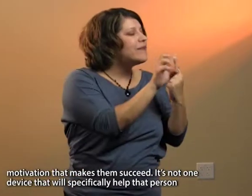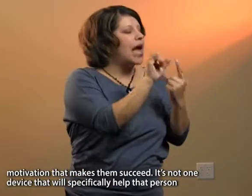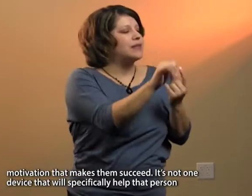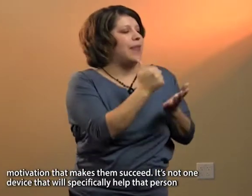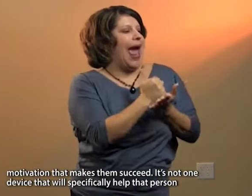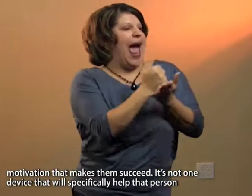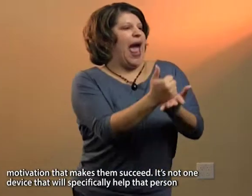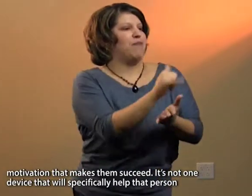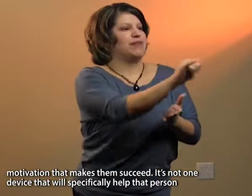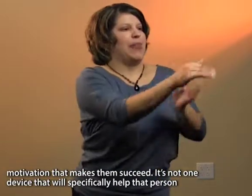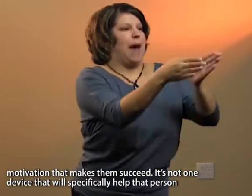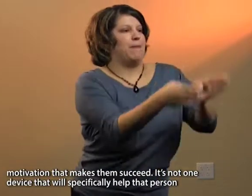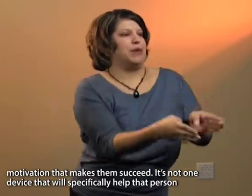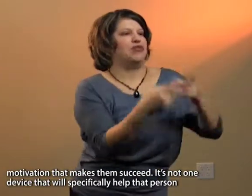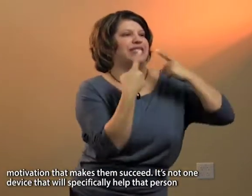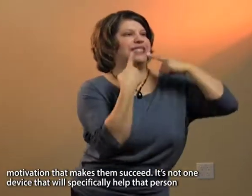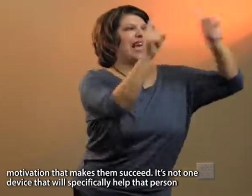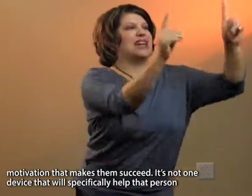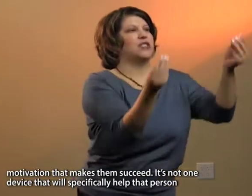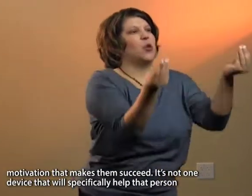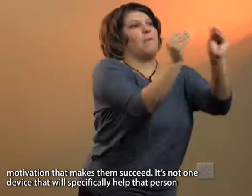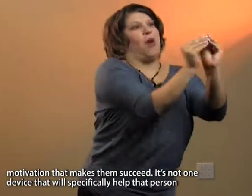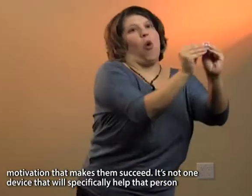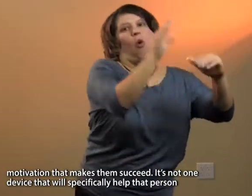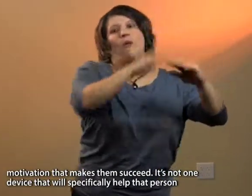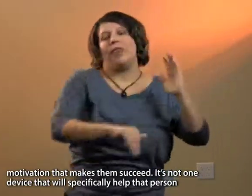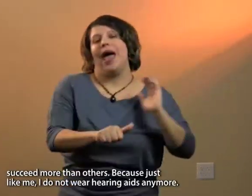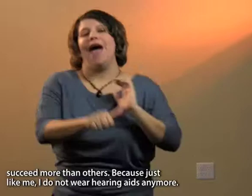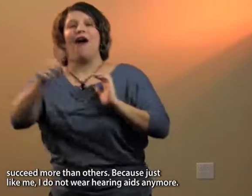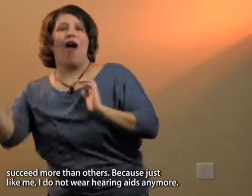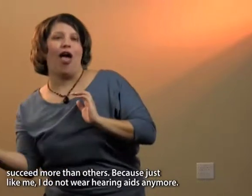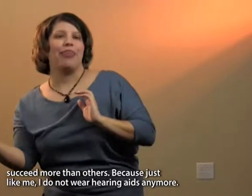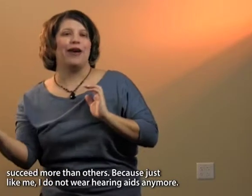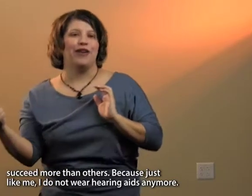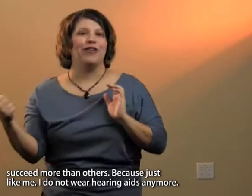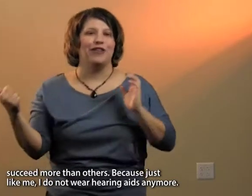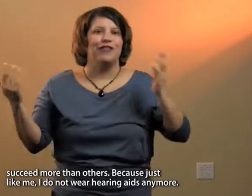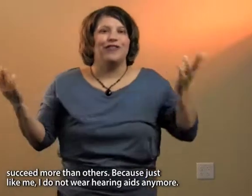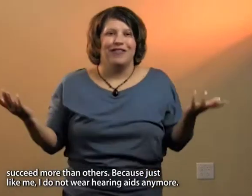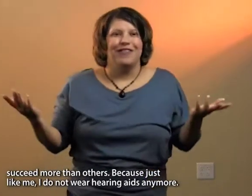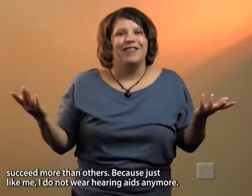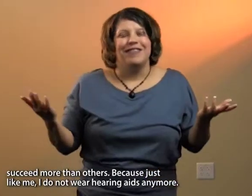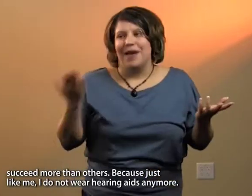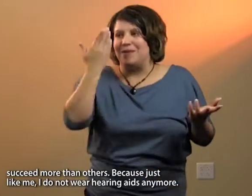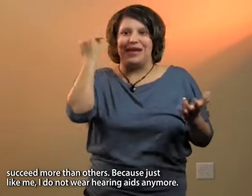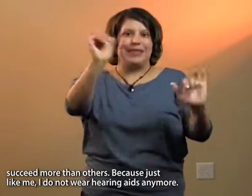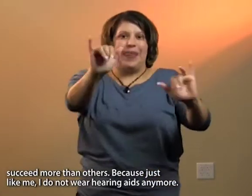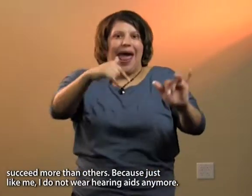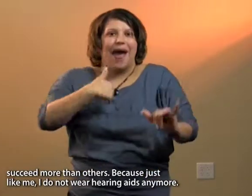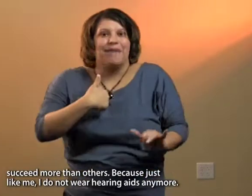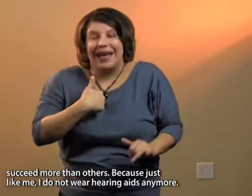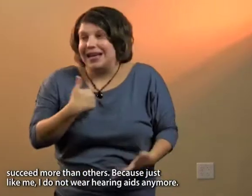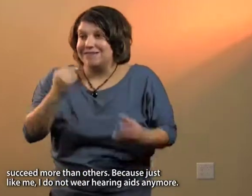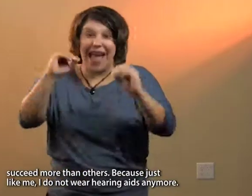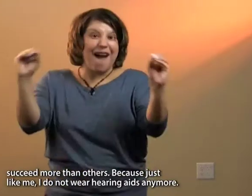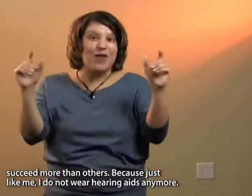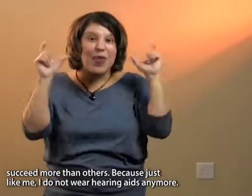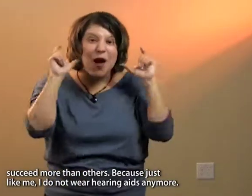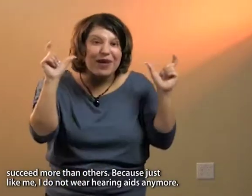it's not one device that will specifically help that person succeed more than others because just like